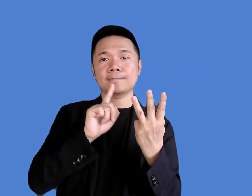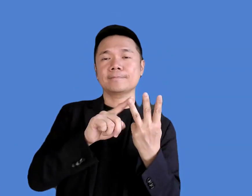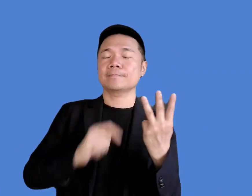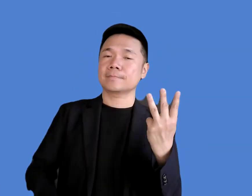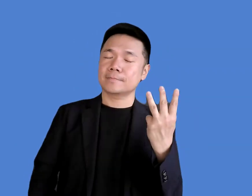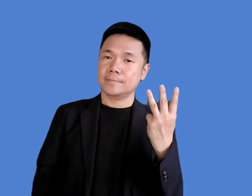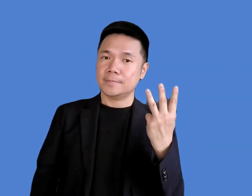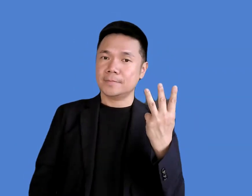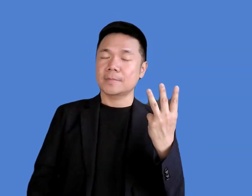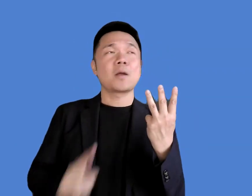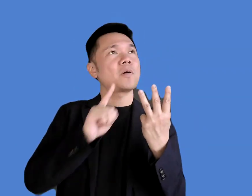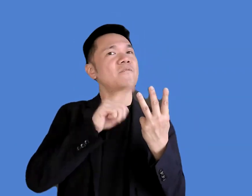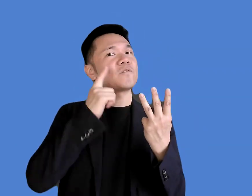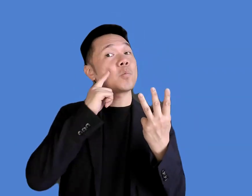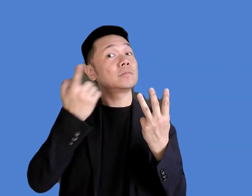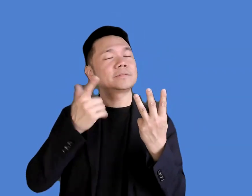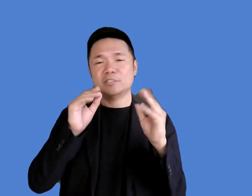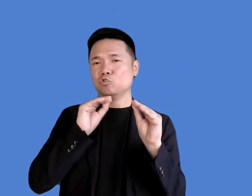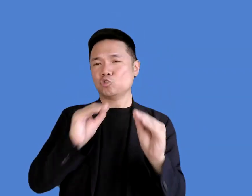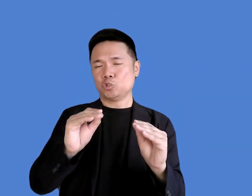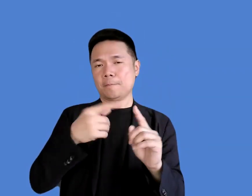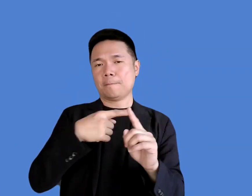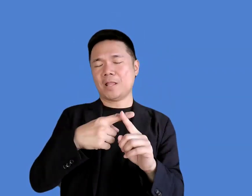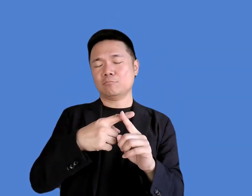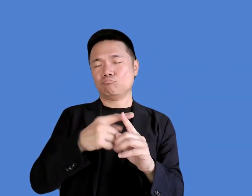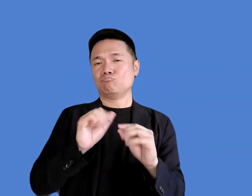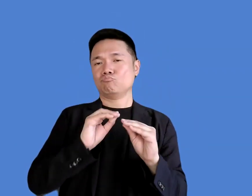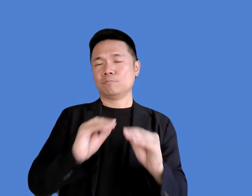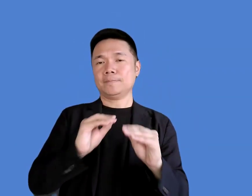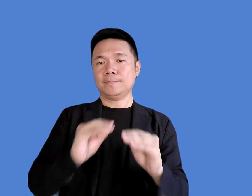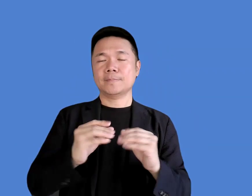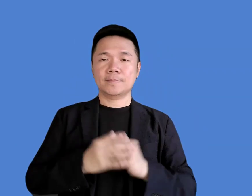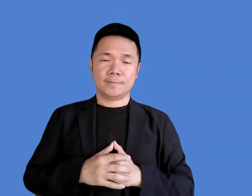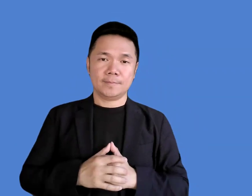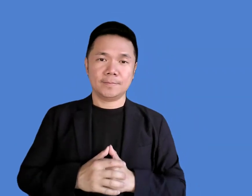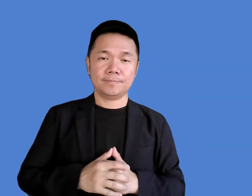lot on education and training. And we have the